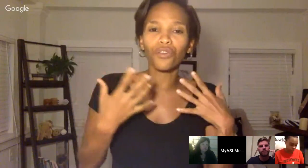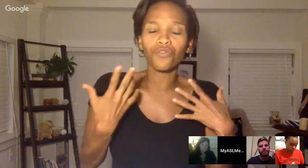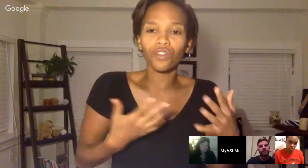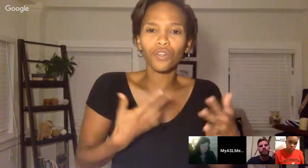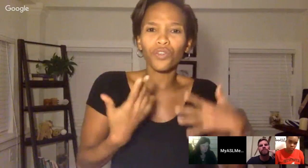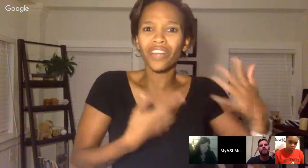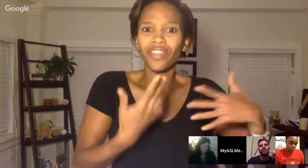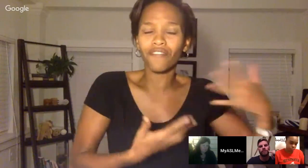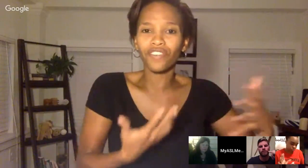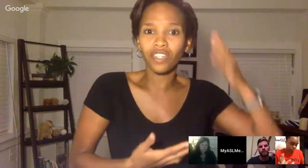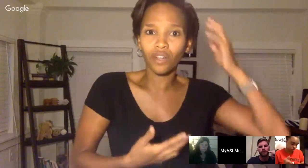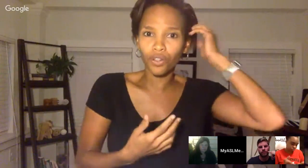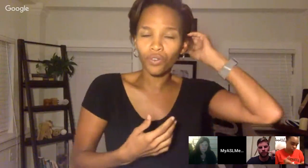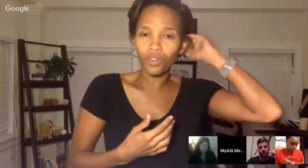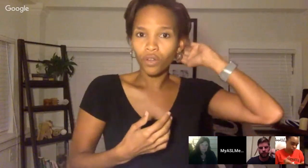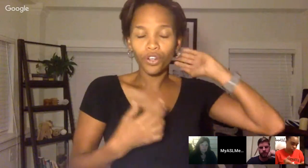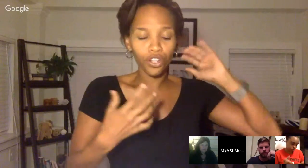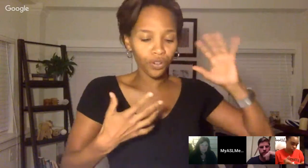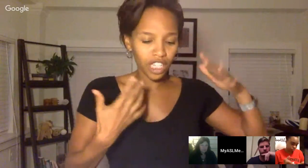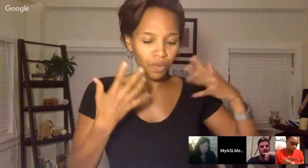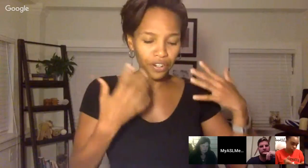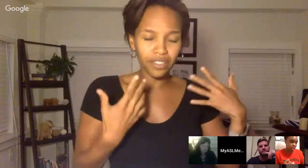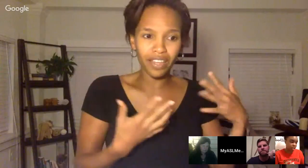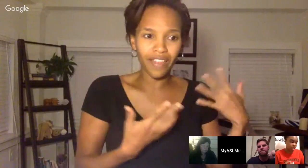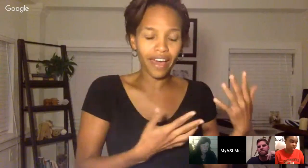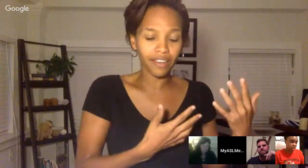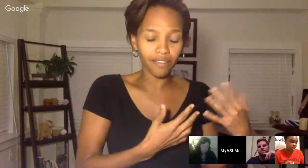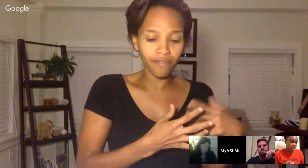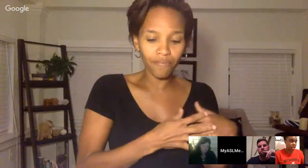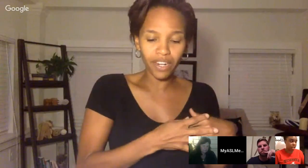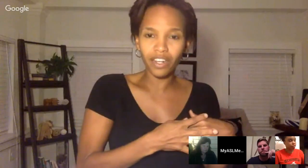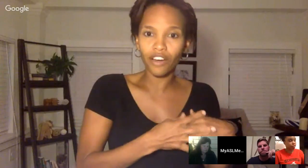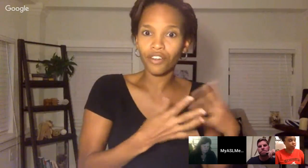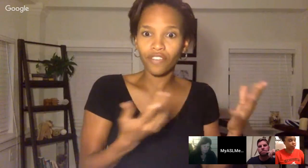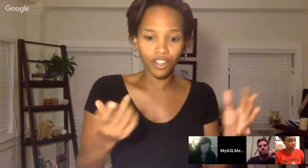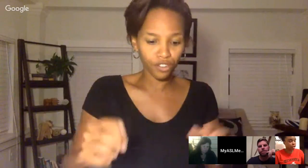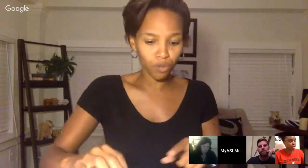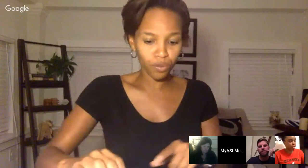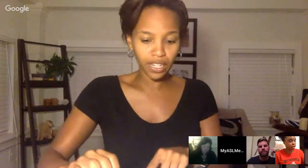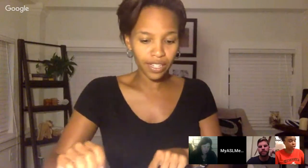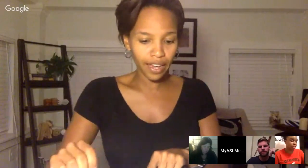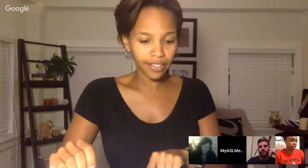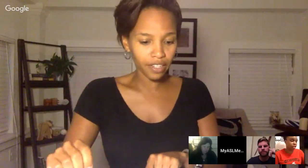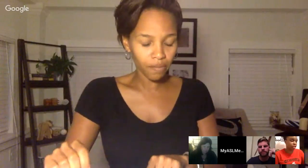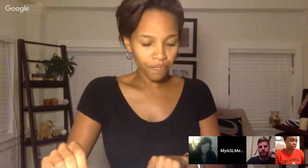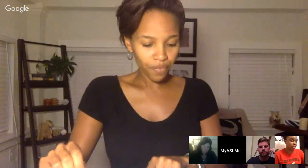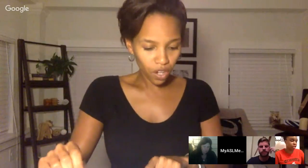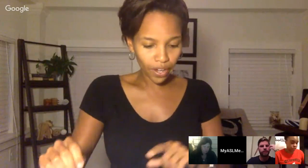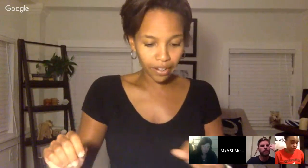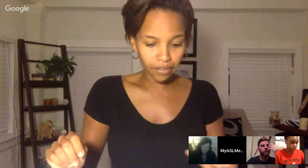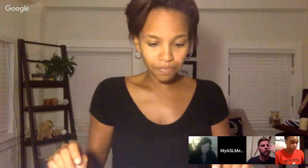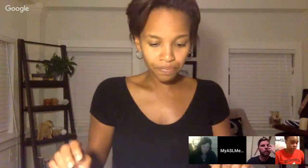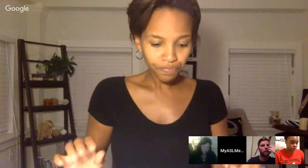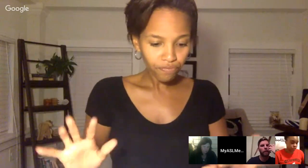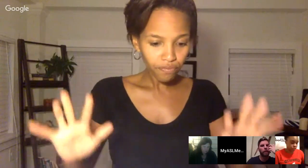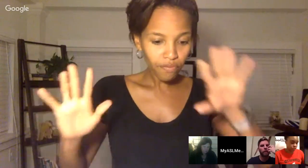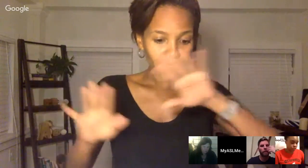get that feeling, when you're experiencing that in a narrative that you're interpreting into ASL.